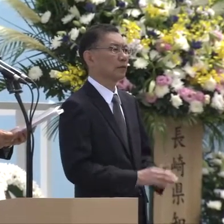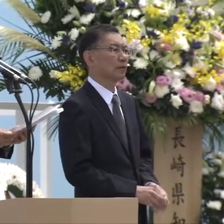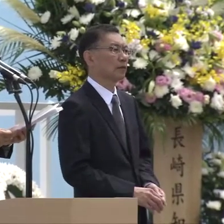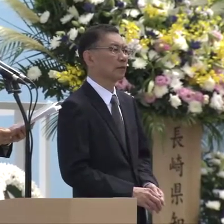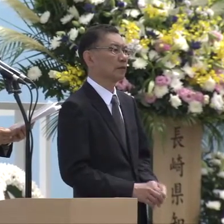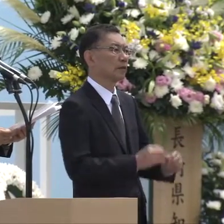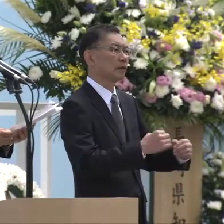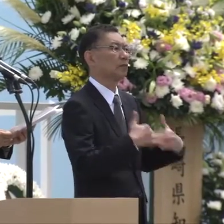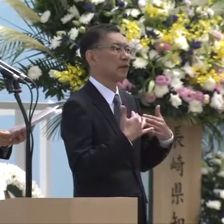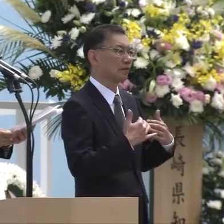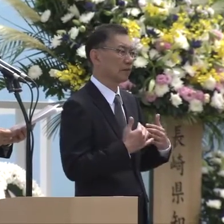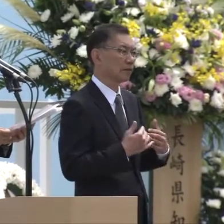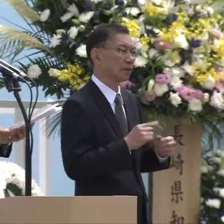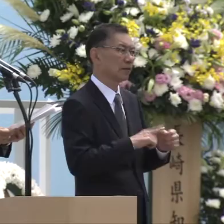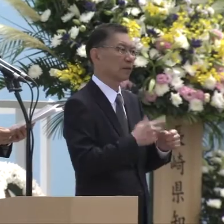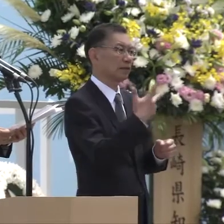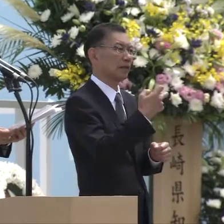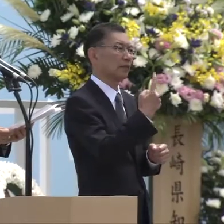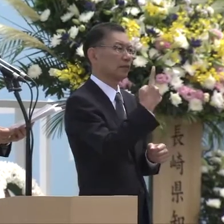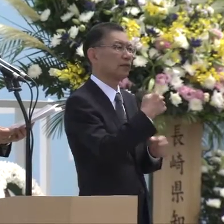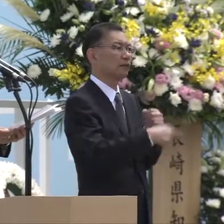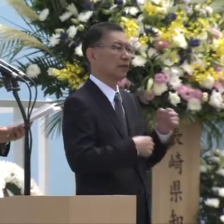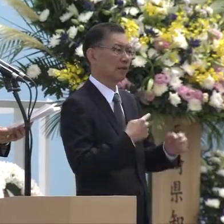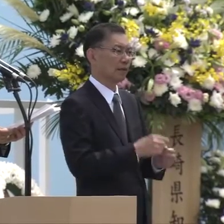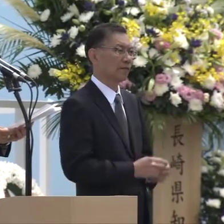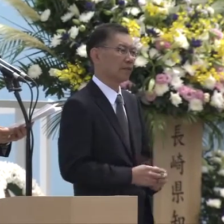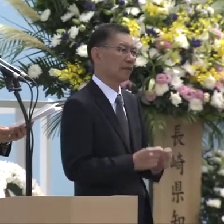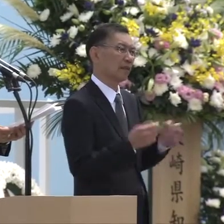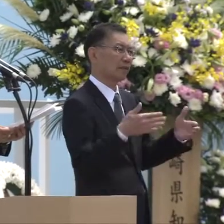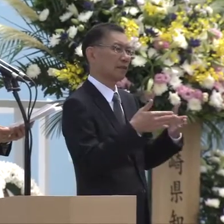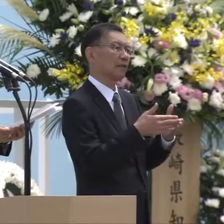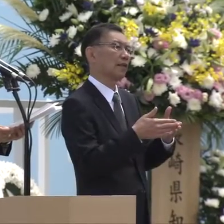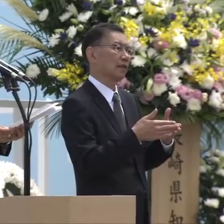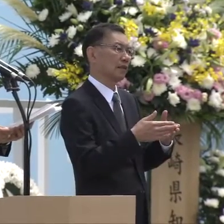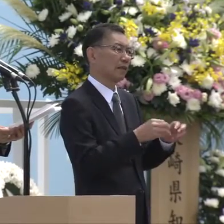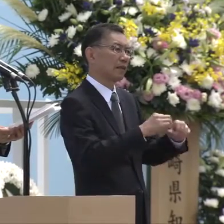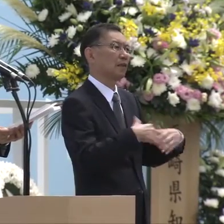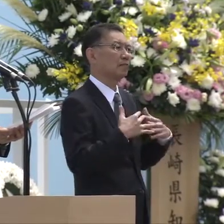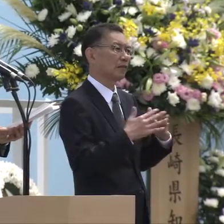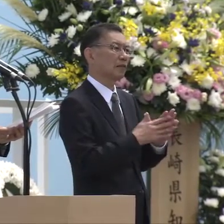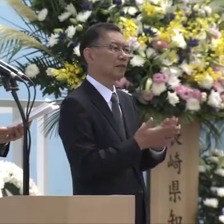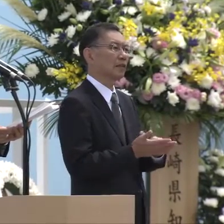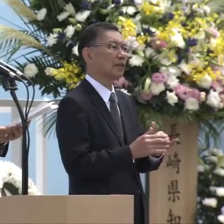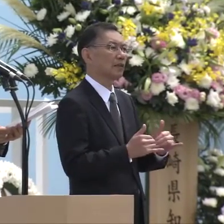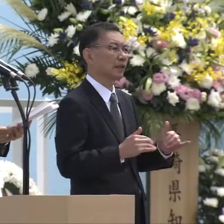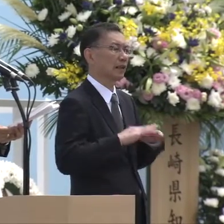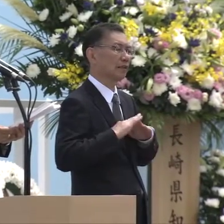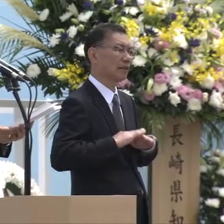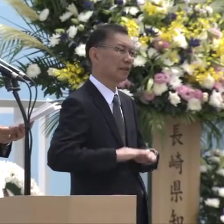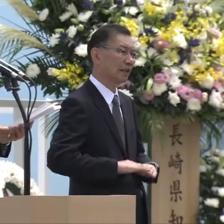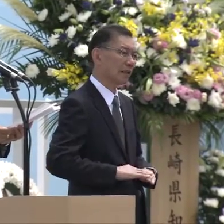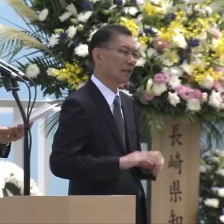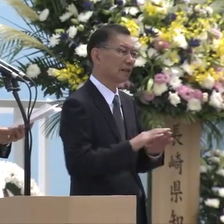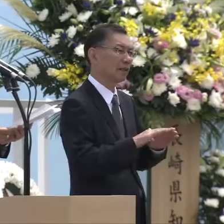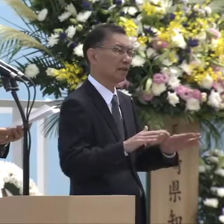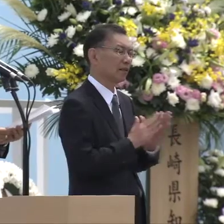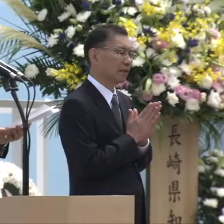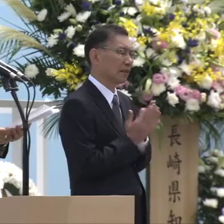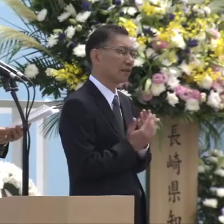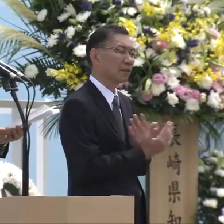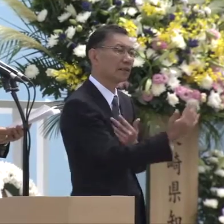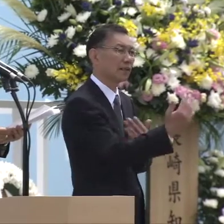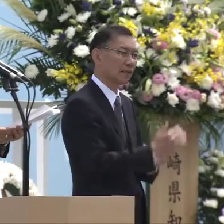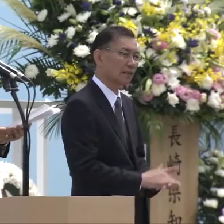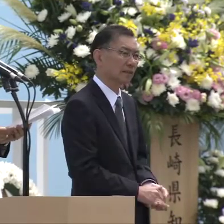Today, at the opening of the Nagasaki Peace Ceremony on the 71st anniversary of the atomic